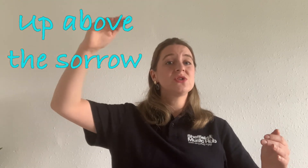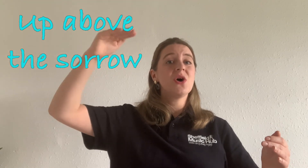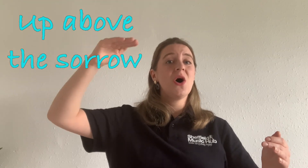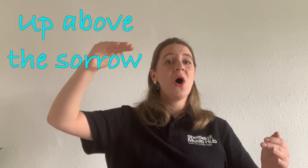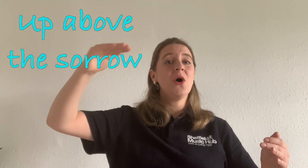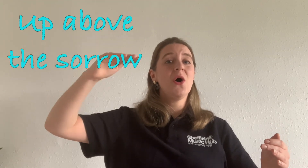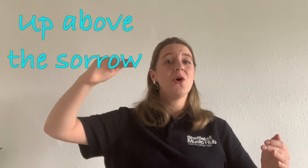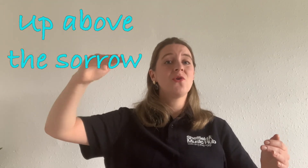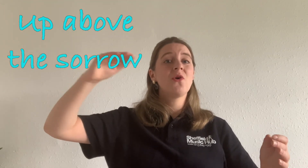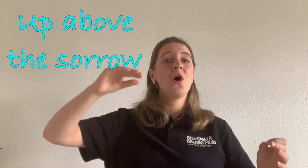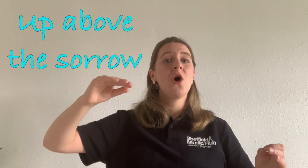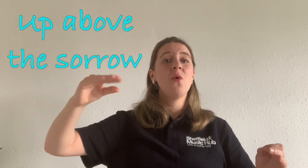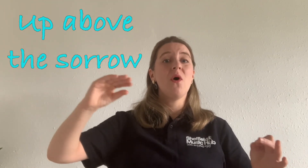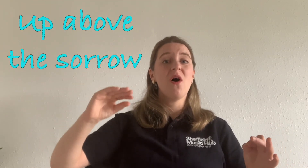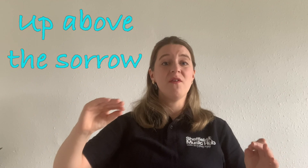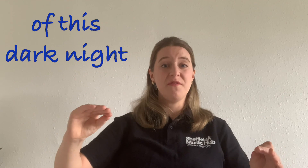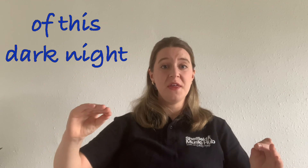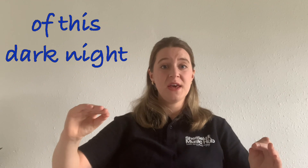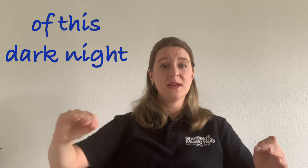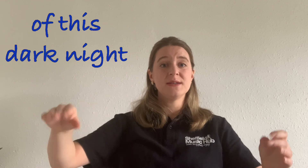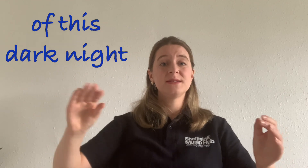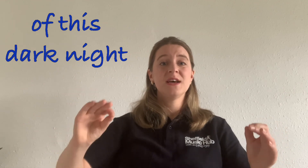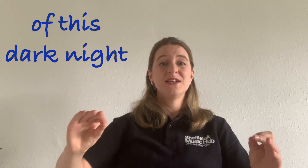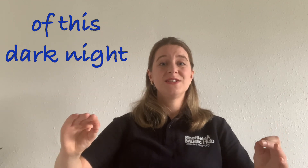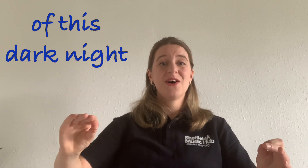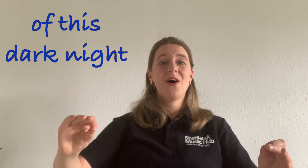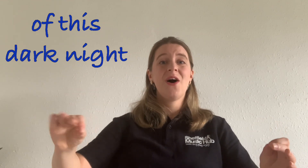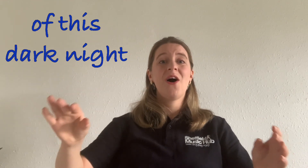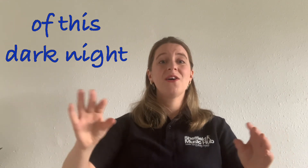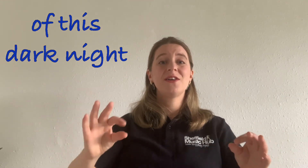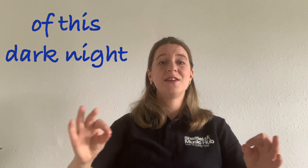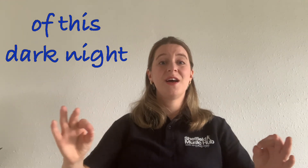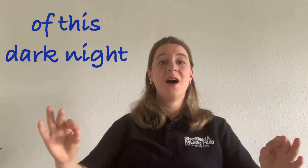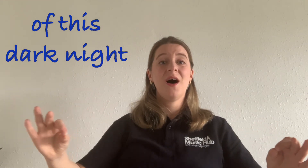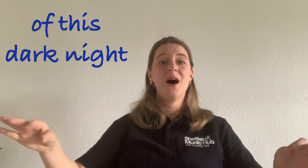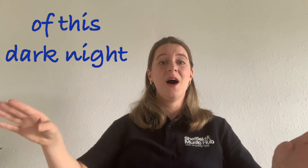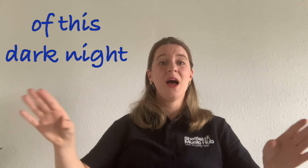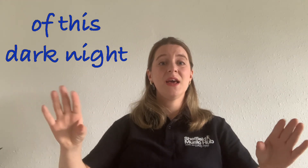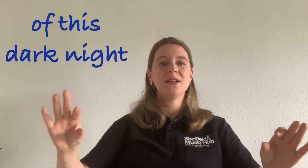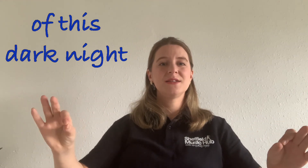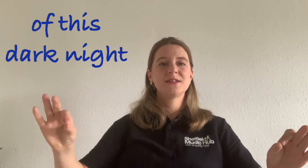sorrow of this dark night.